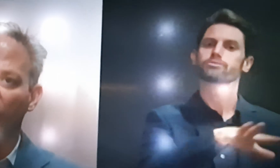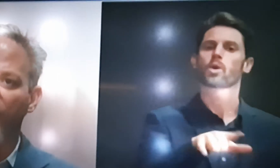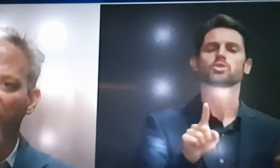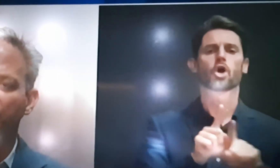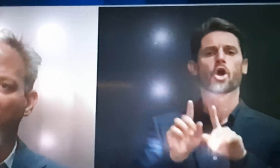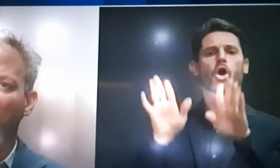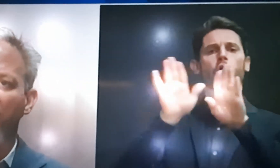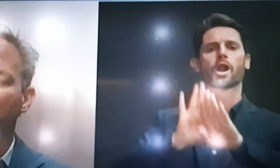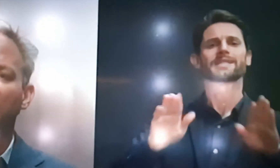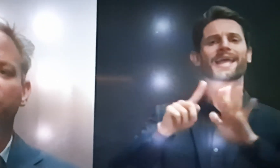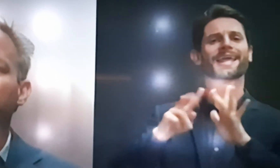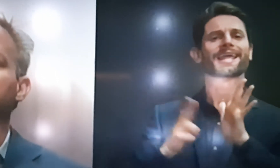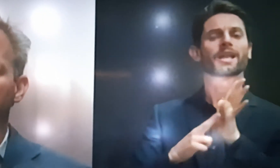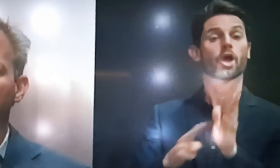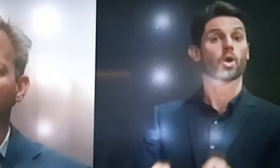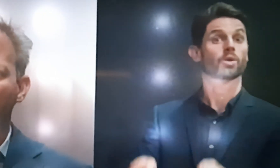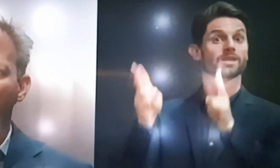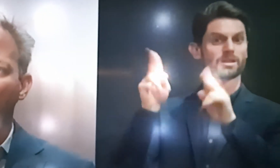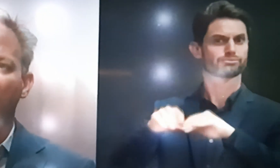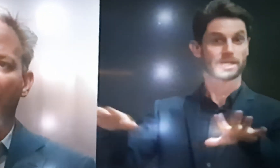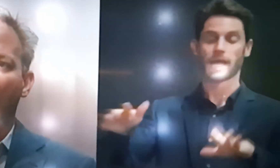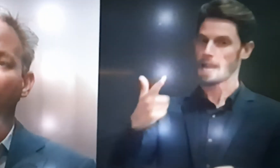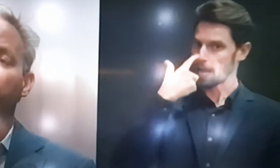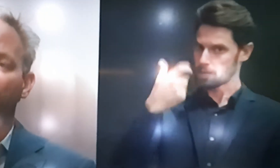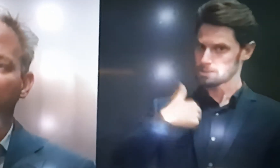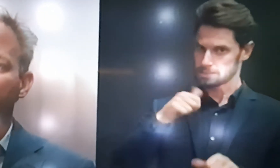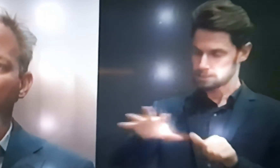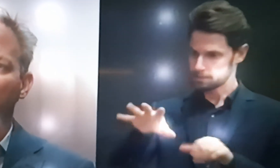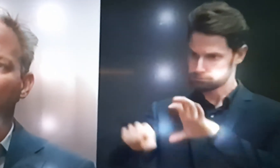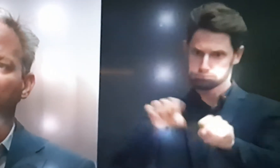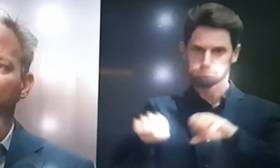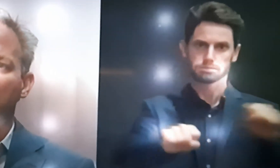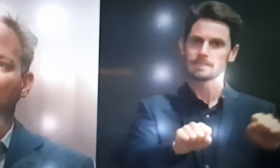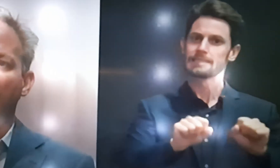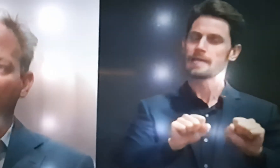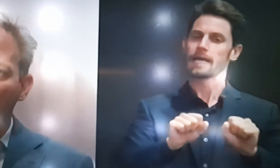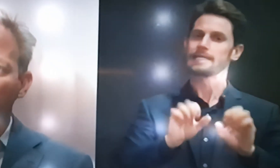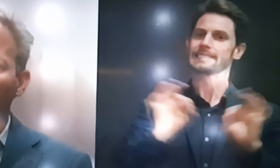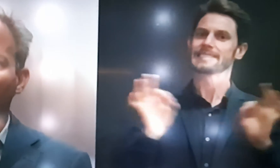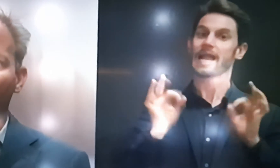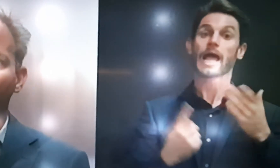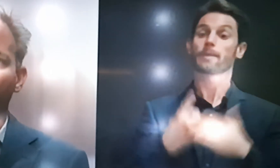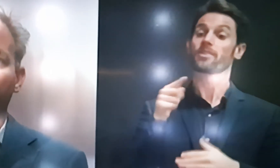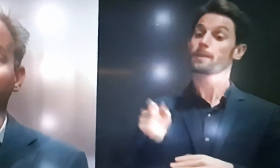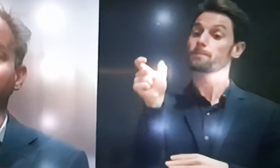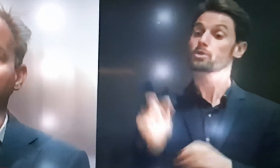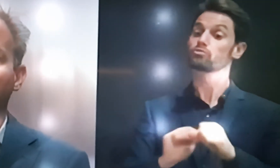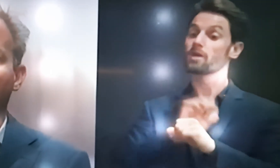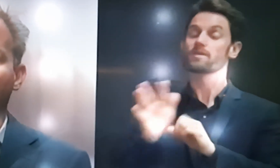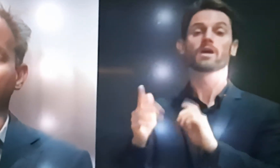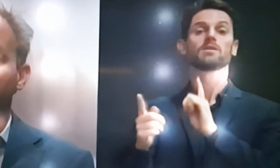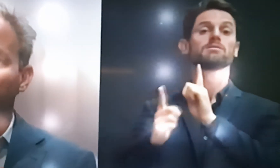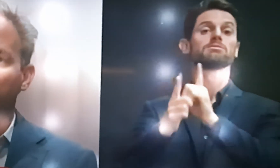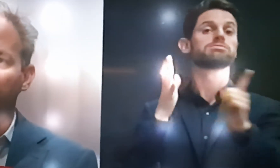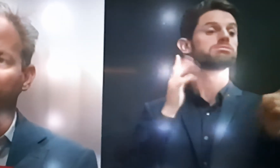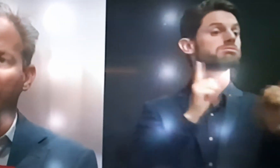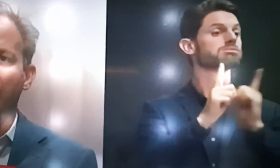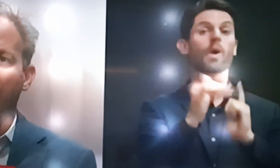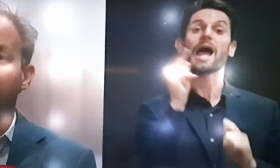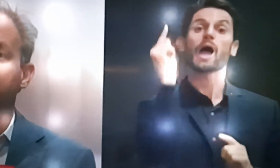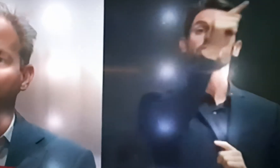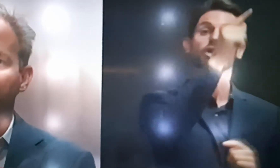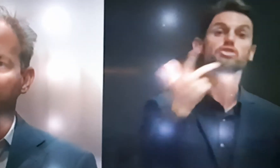track all of those primary close contacts, we didn't see that number who were transmitting in those casual or very